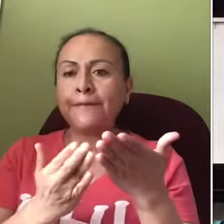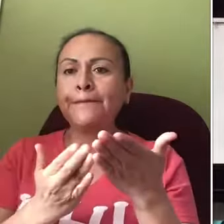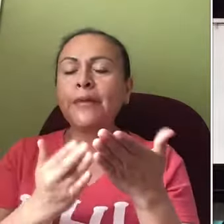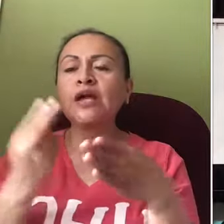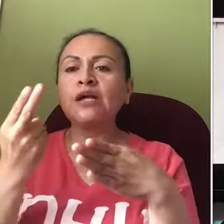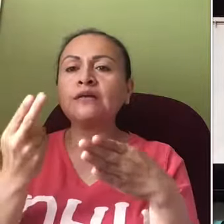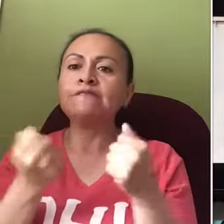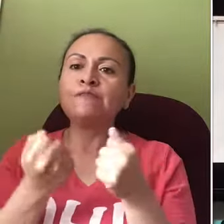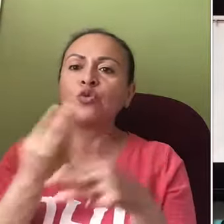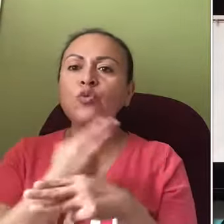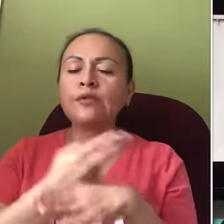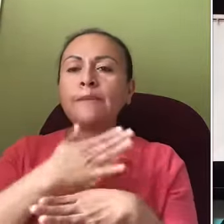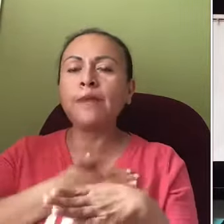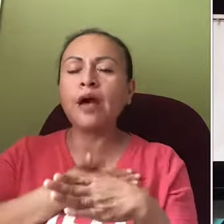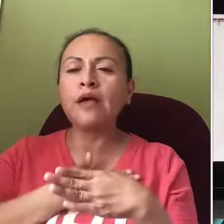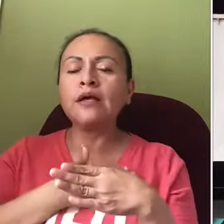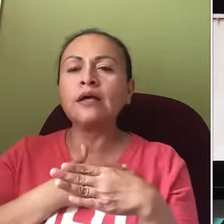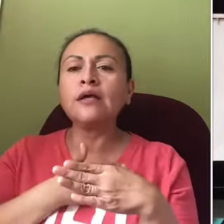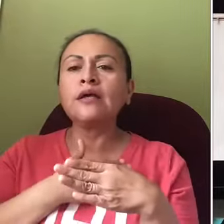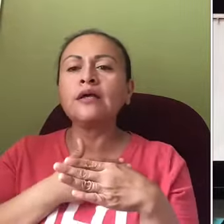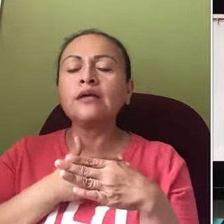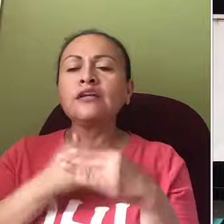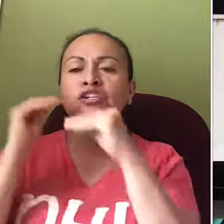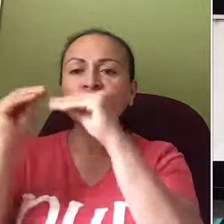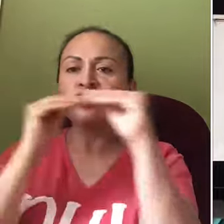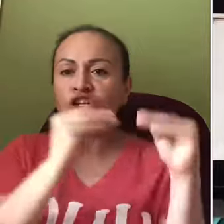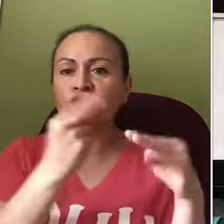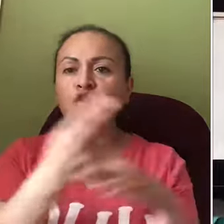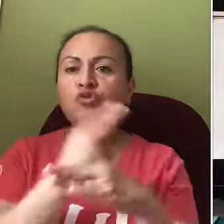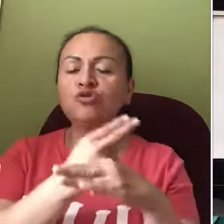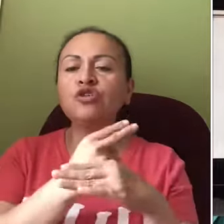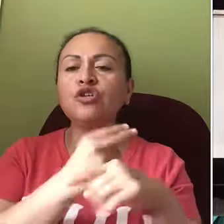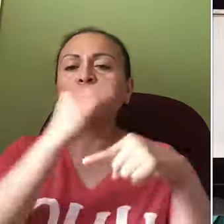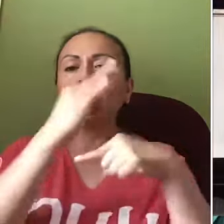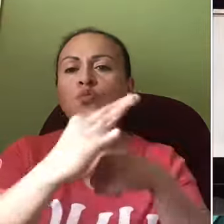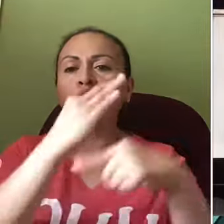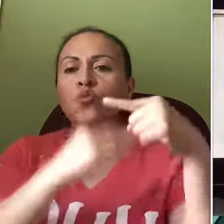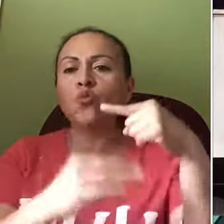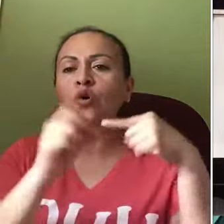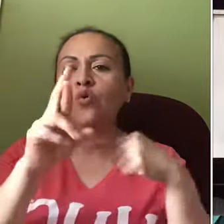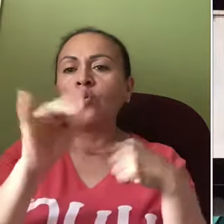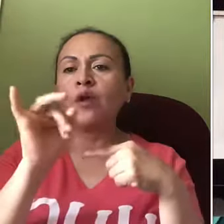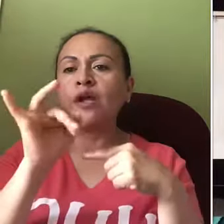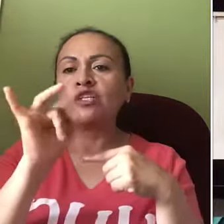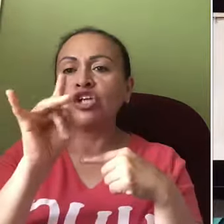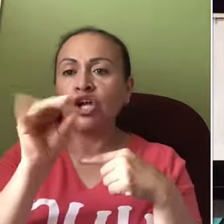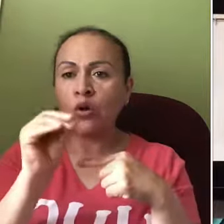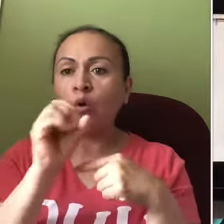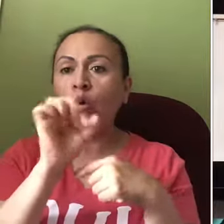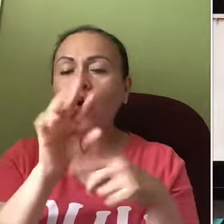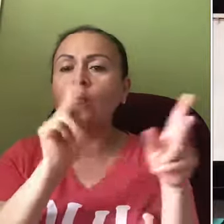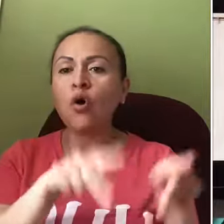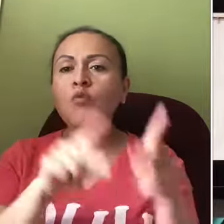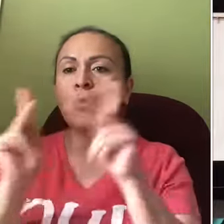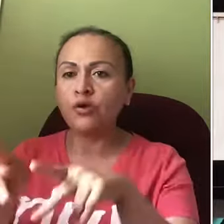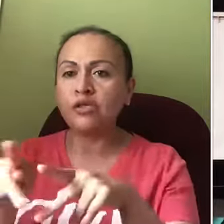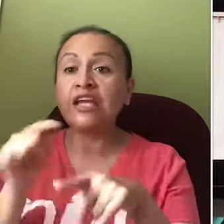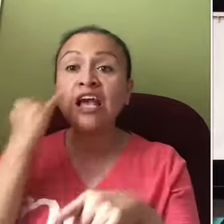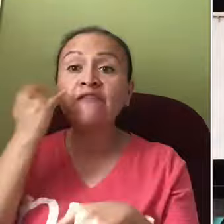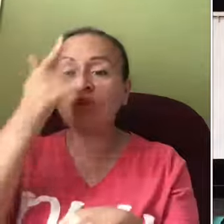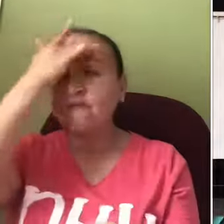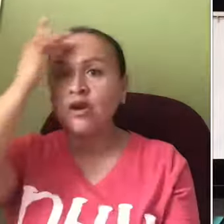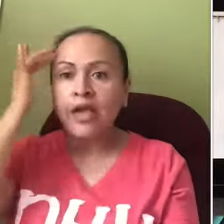using my process to be able to find using ratios and proportions. Because remember, the main important thing, guys, if you forget the proportions for geometric